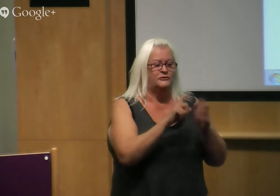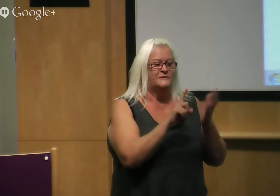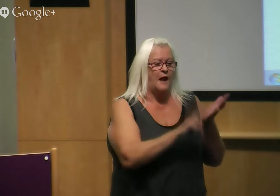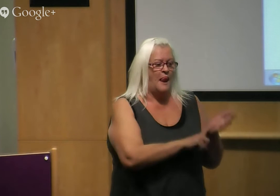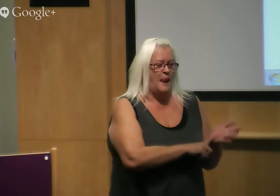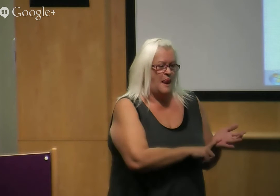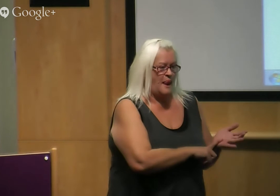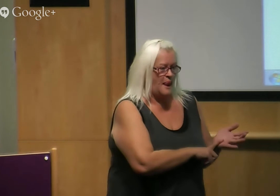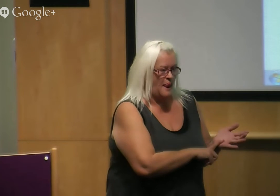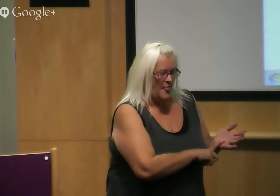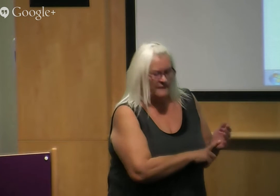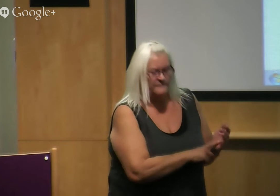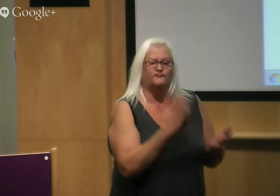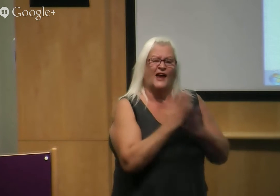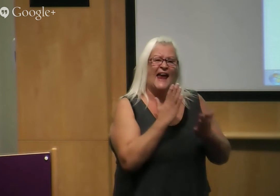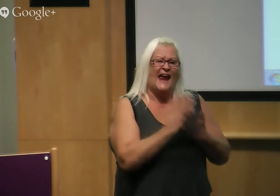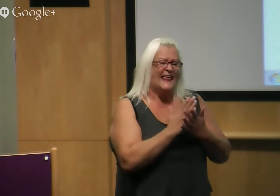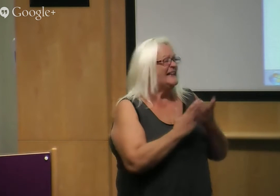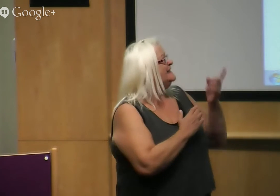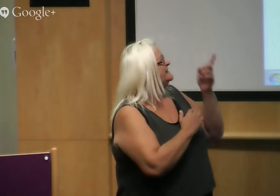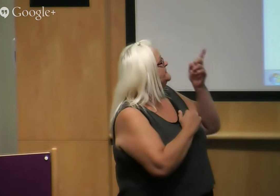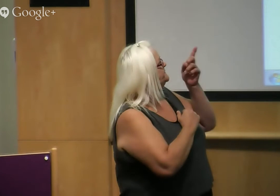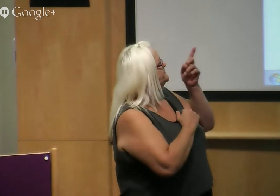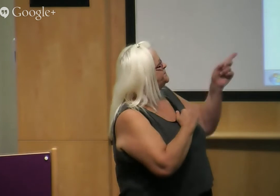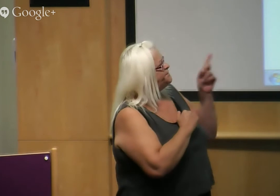Hi, my name's Elizabeth from Bristol.